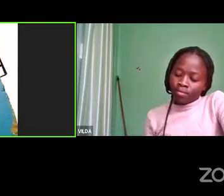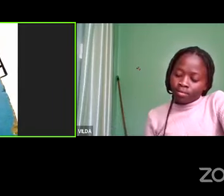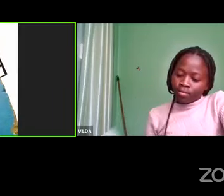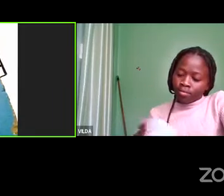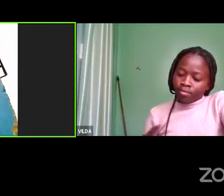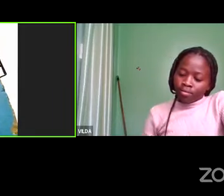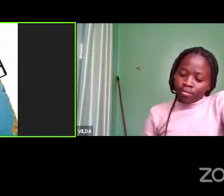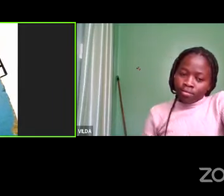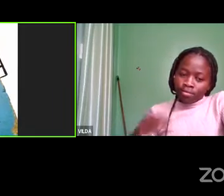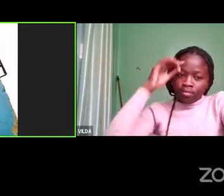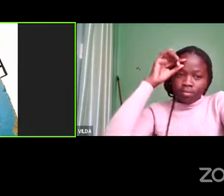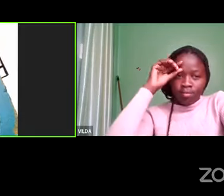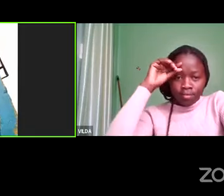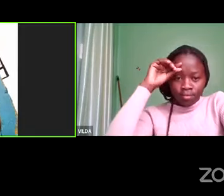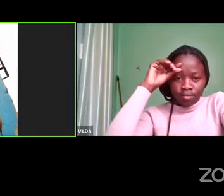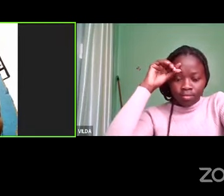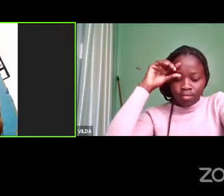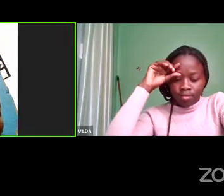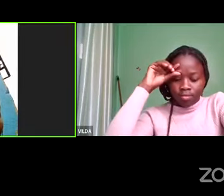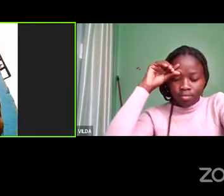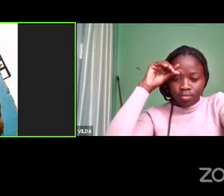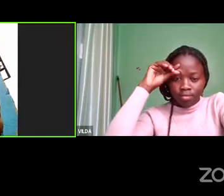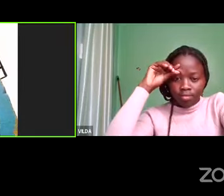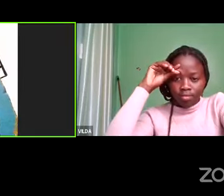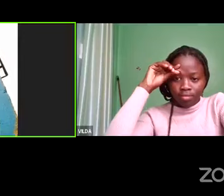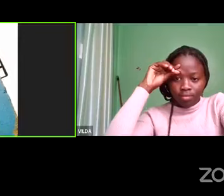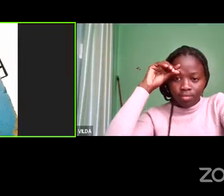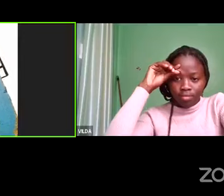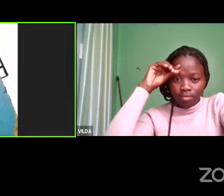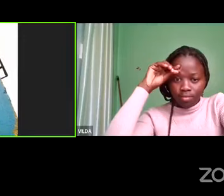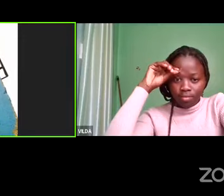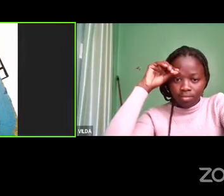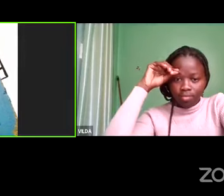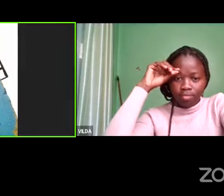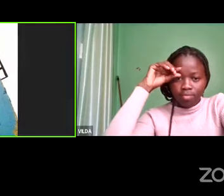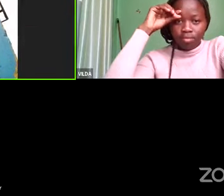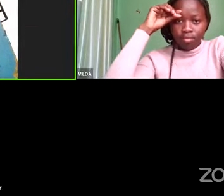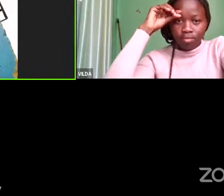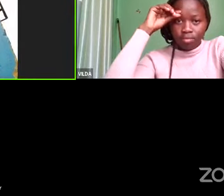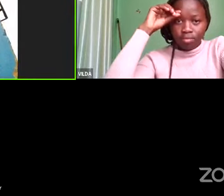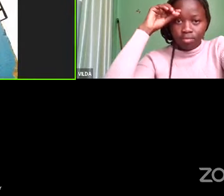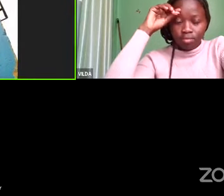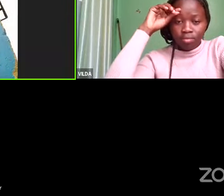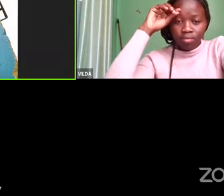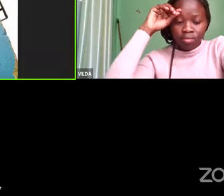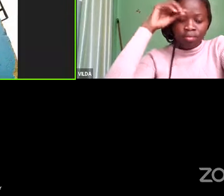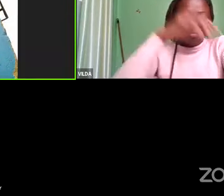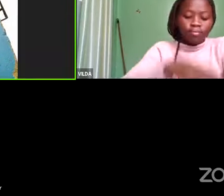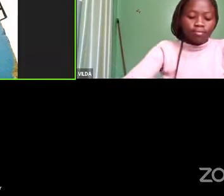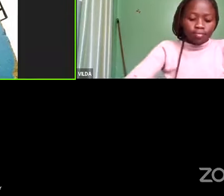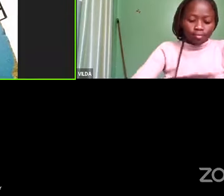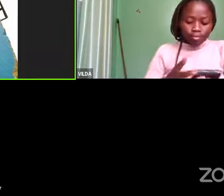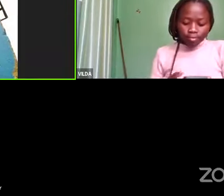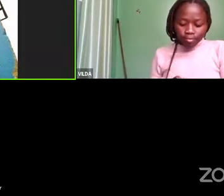number one about the effect of corruption is the access to services. You see,